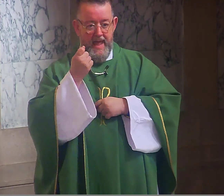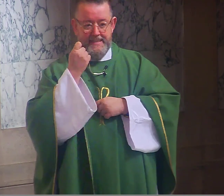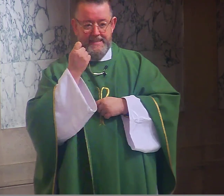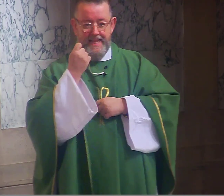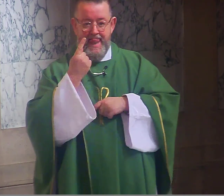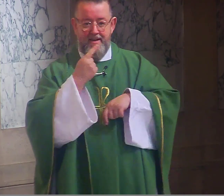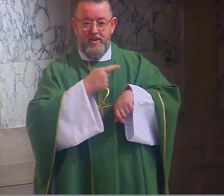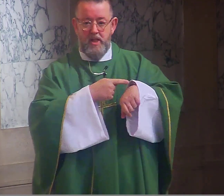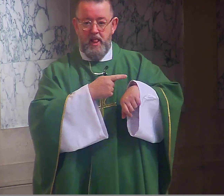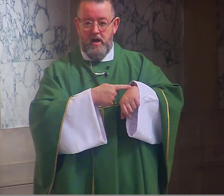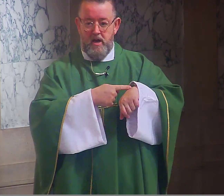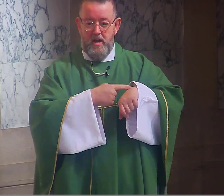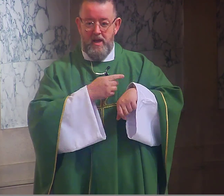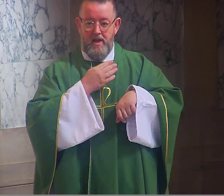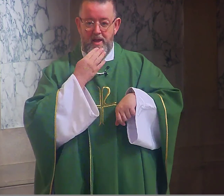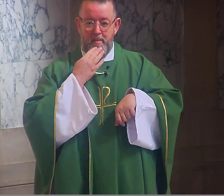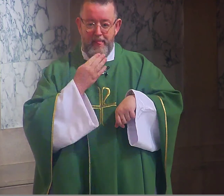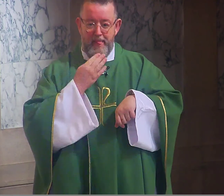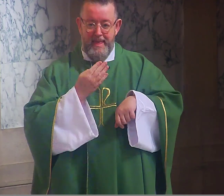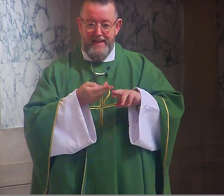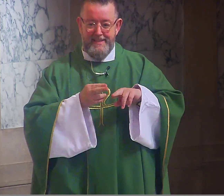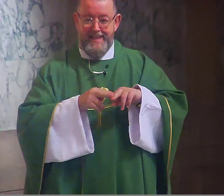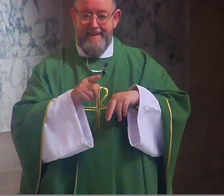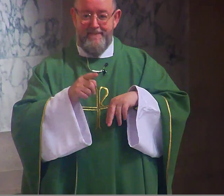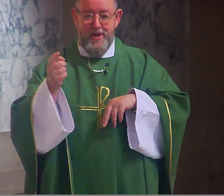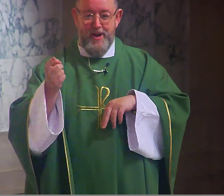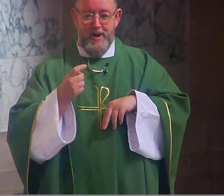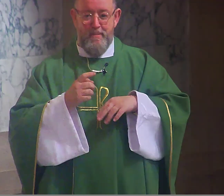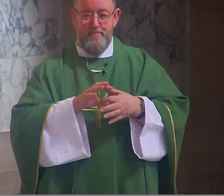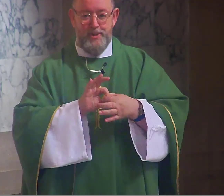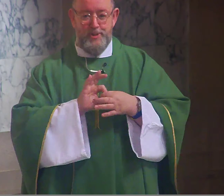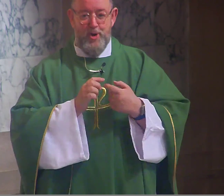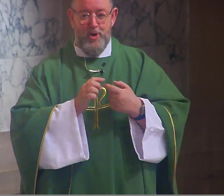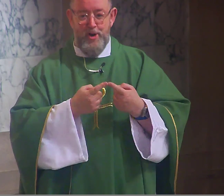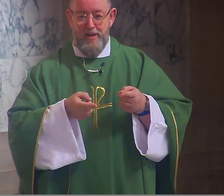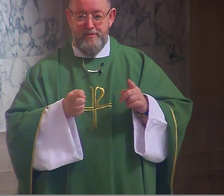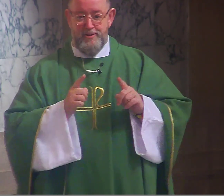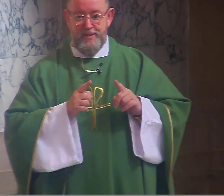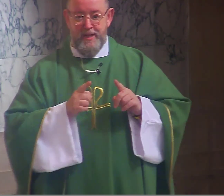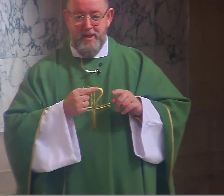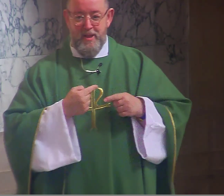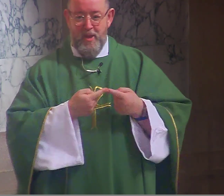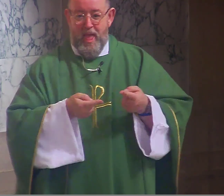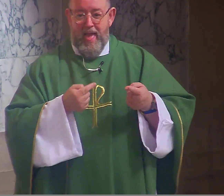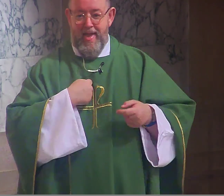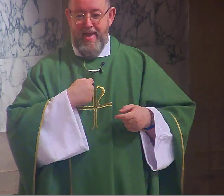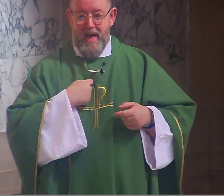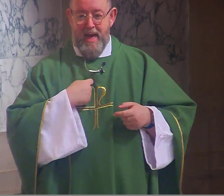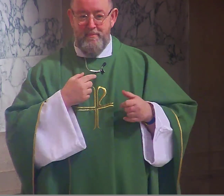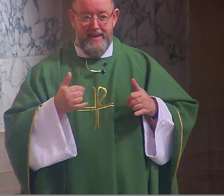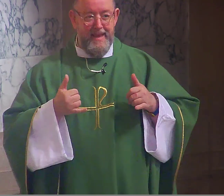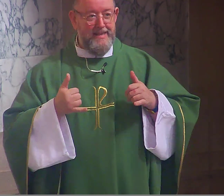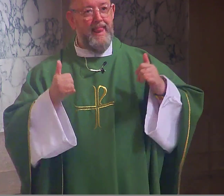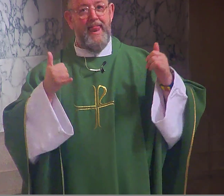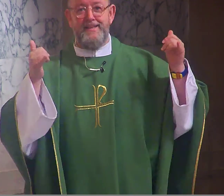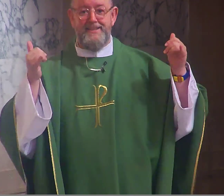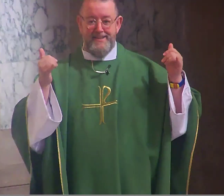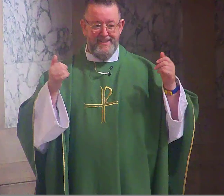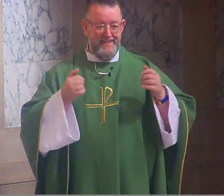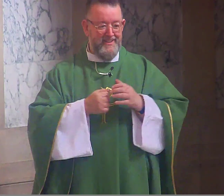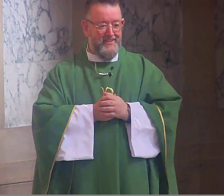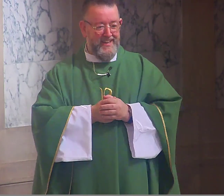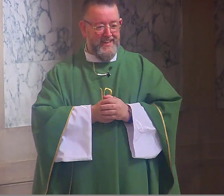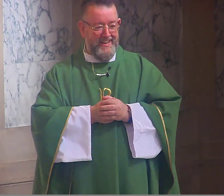here at 11 o'clock. Please, if you could come to join us, happy if you